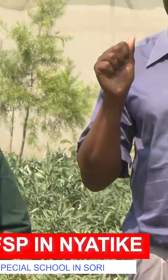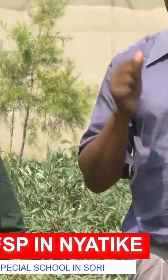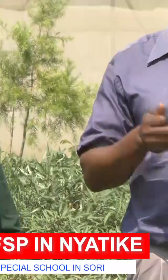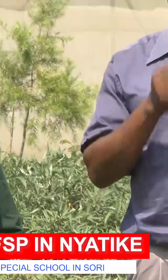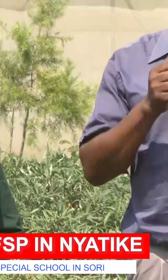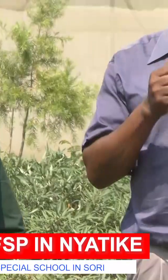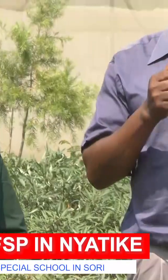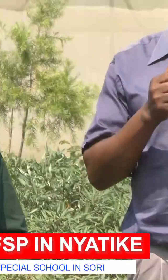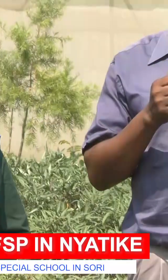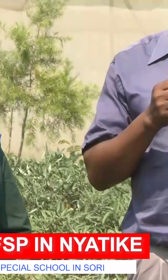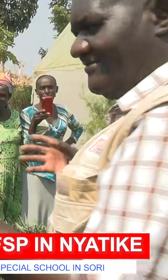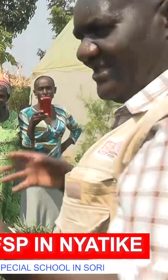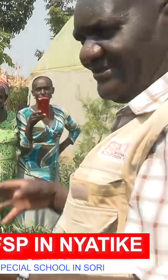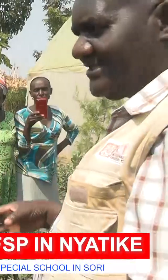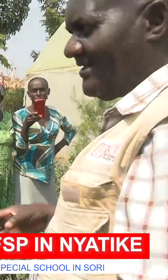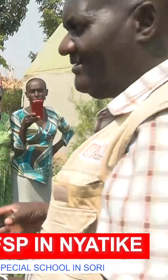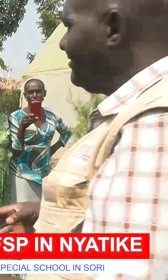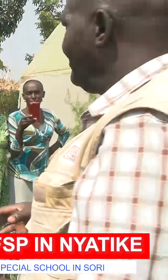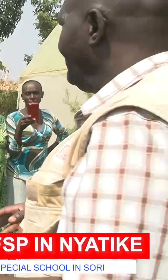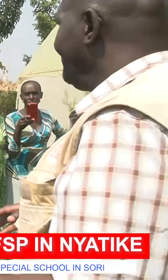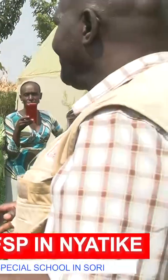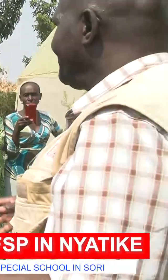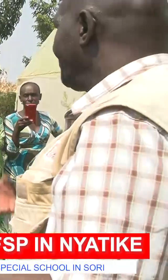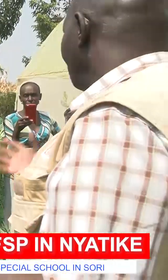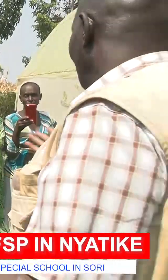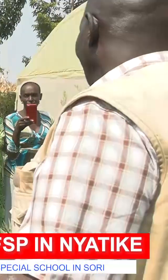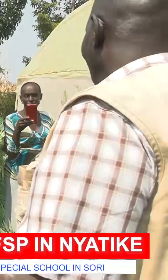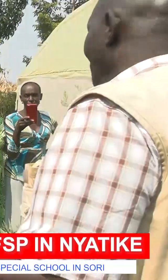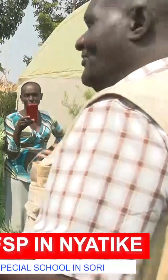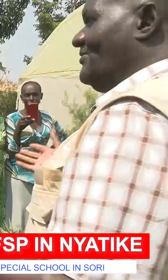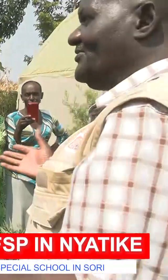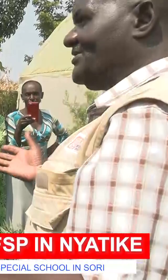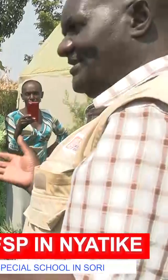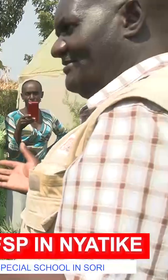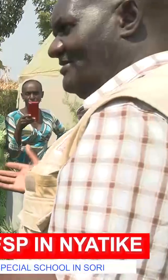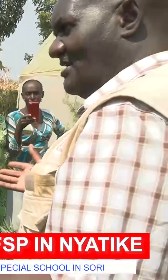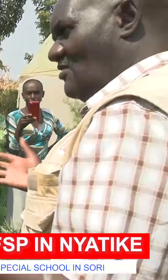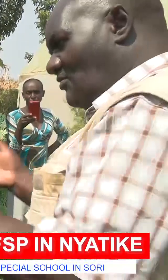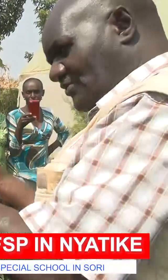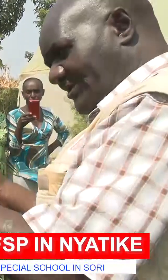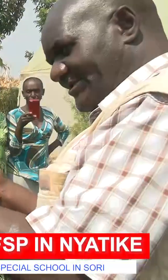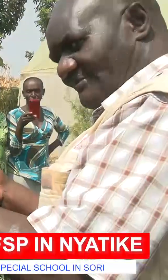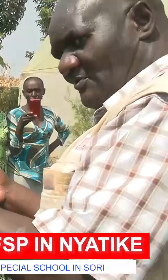which is makes it different from the variety that is common in this area.